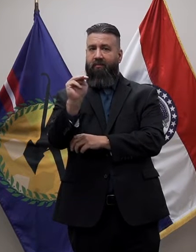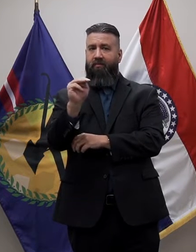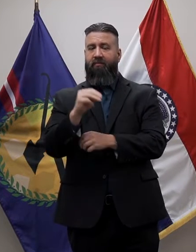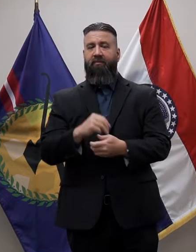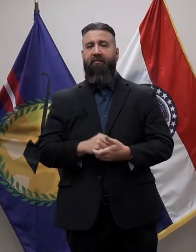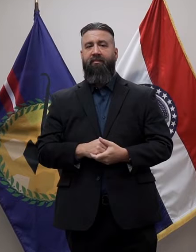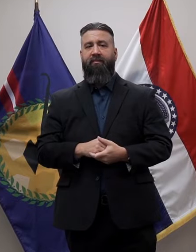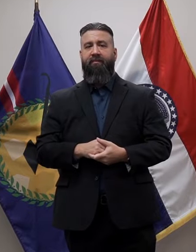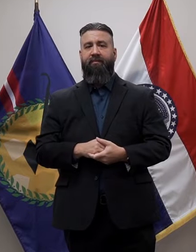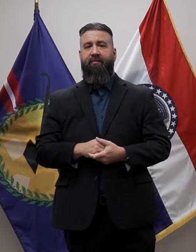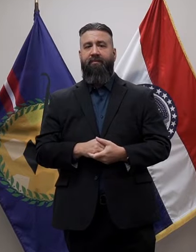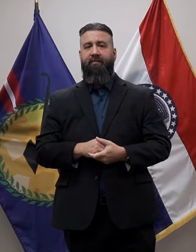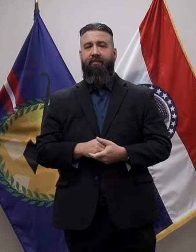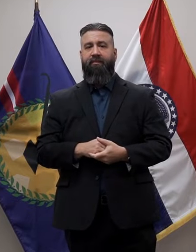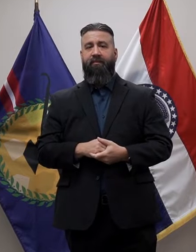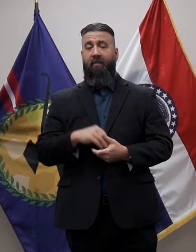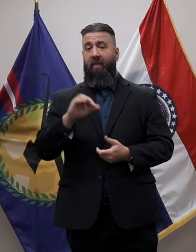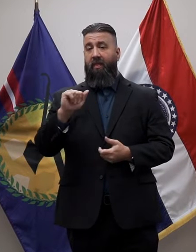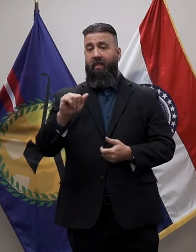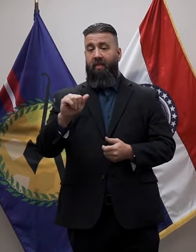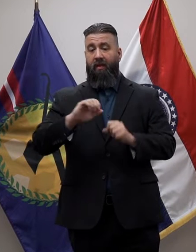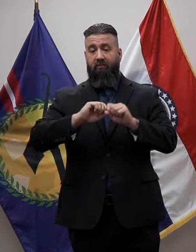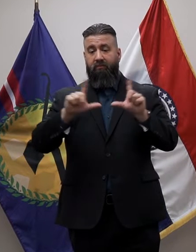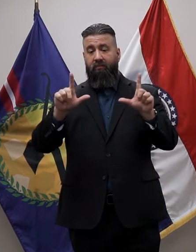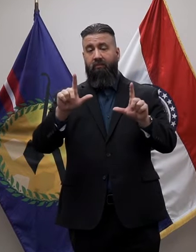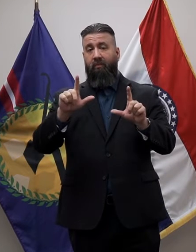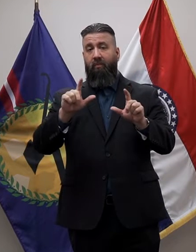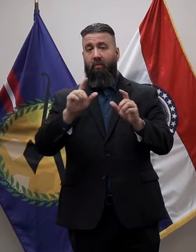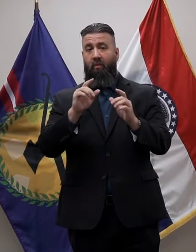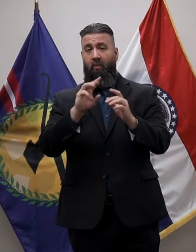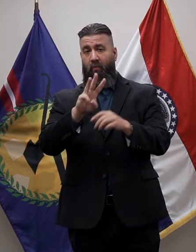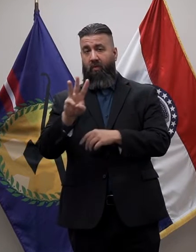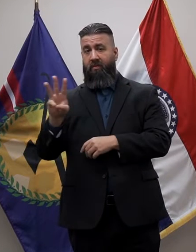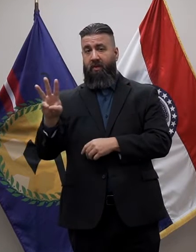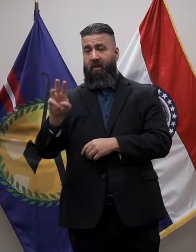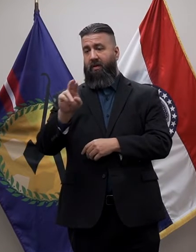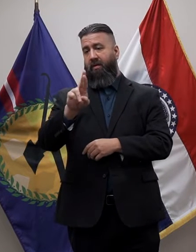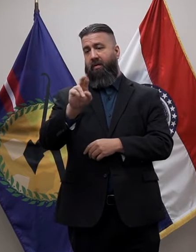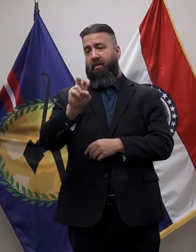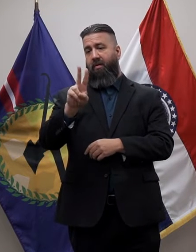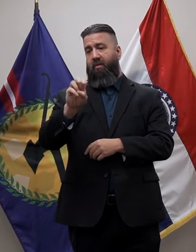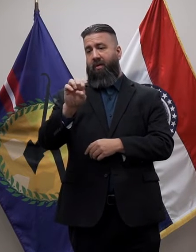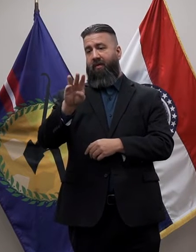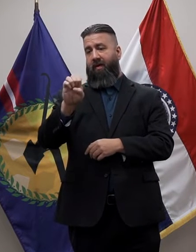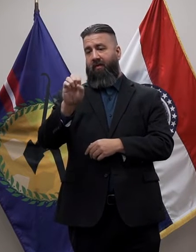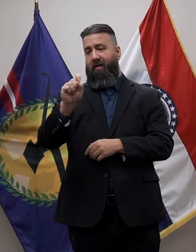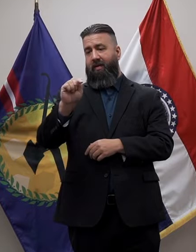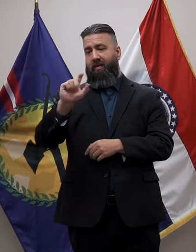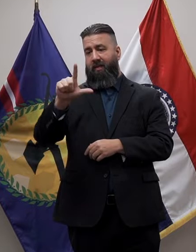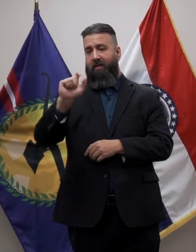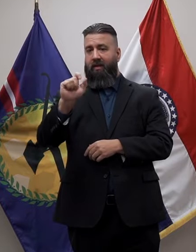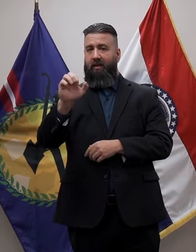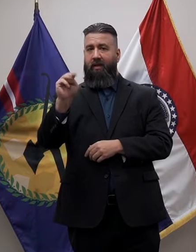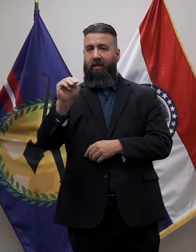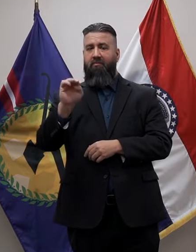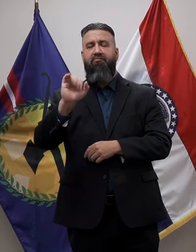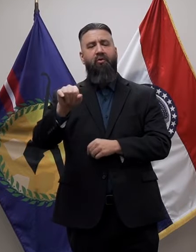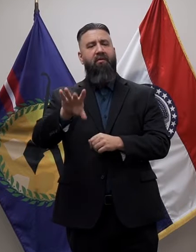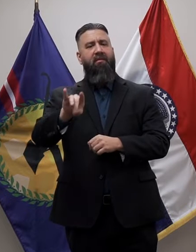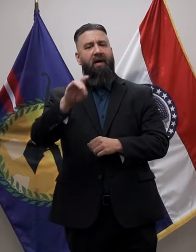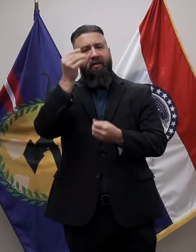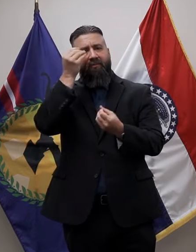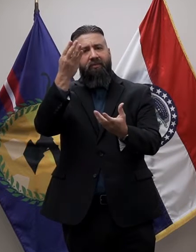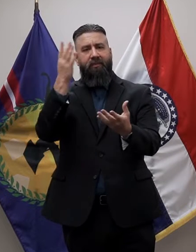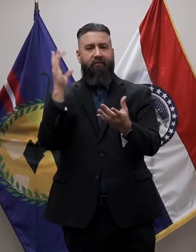This website, revivestl.com, is also where you can get information about vaccines. And